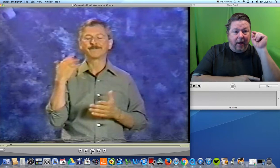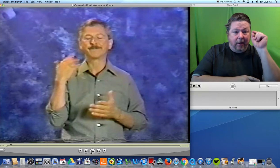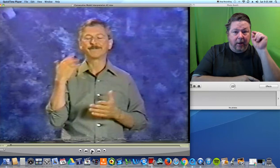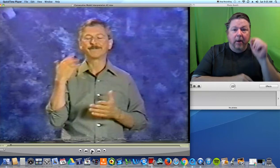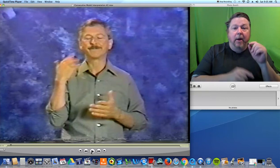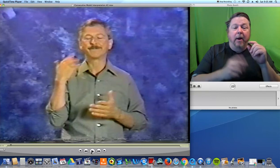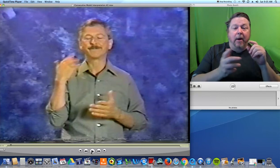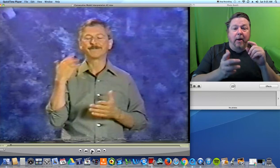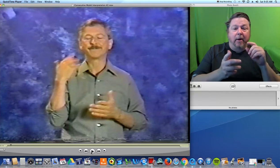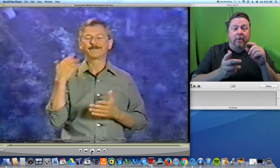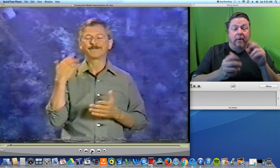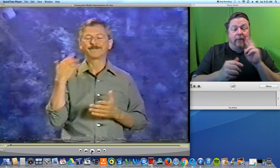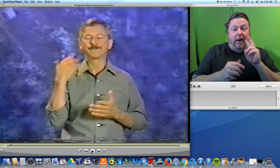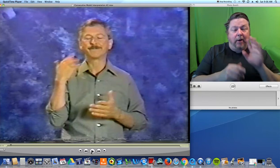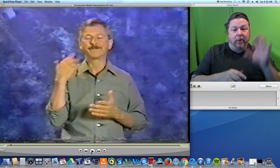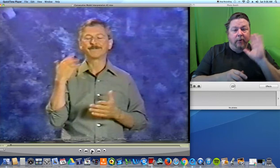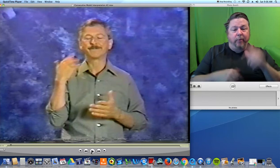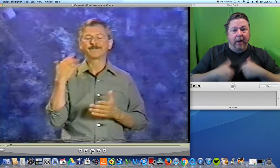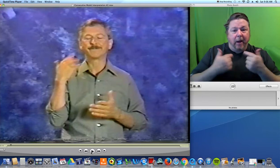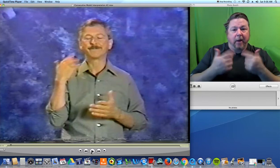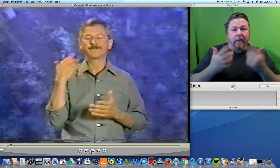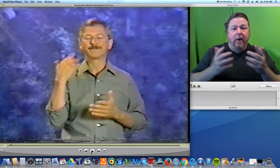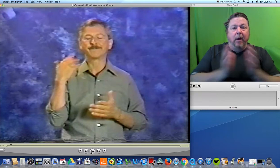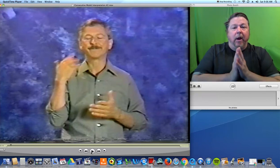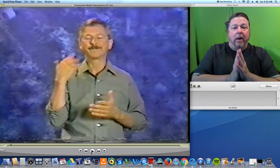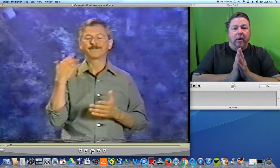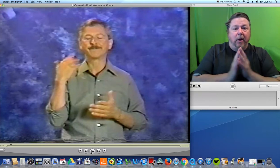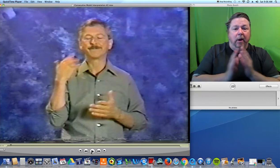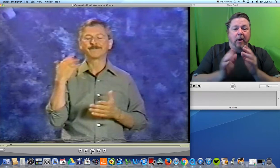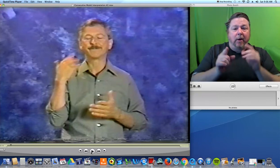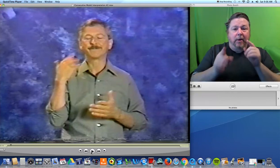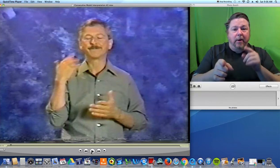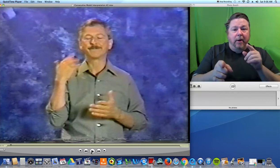Gallaudet. Well, Valley used to be alive. And